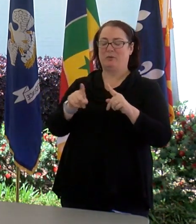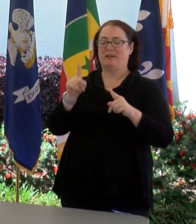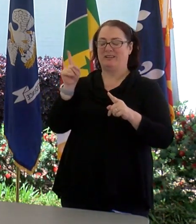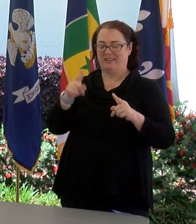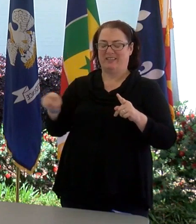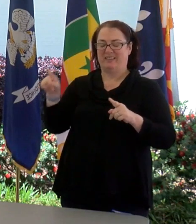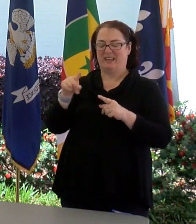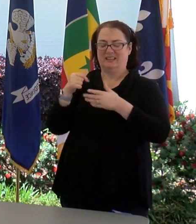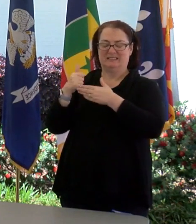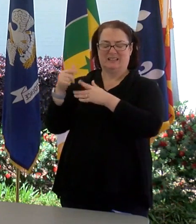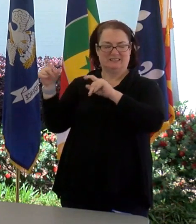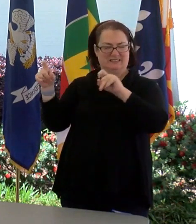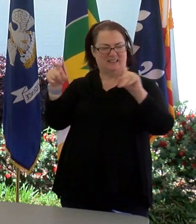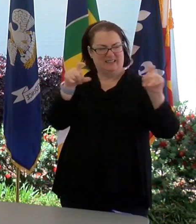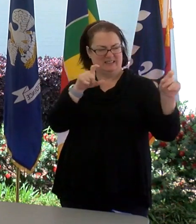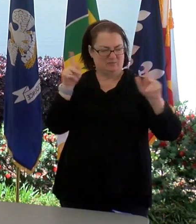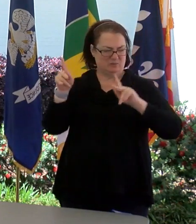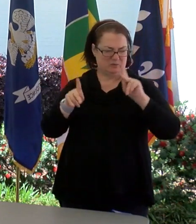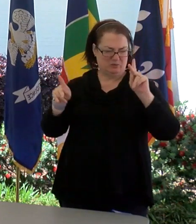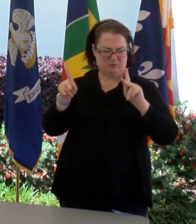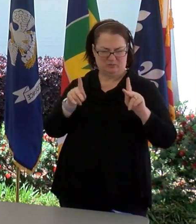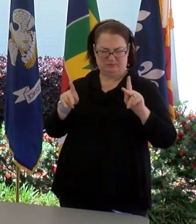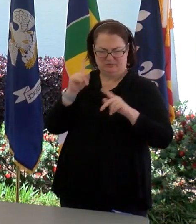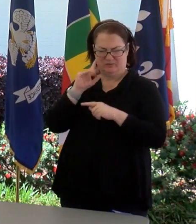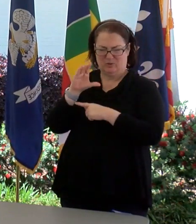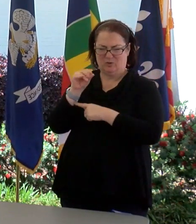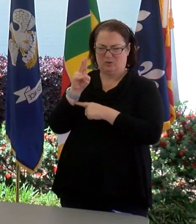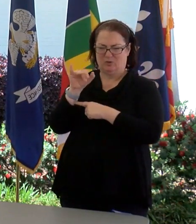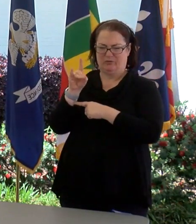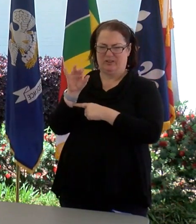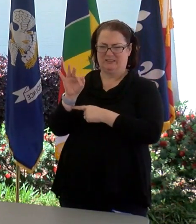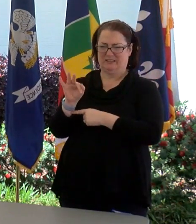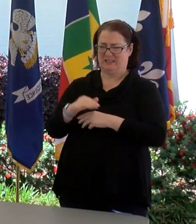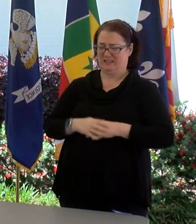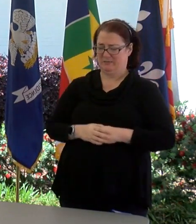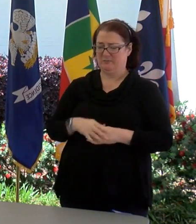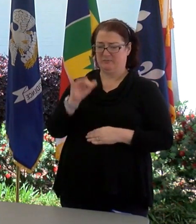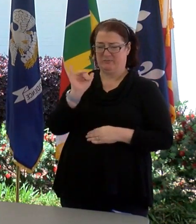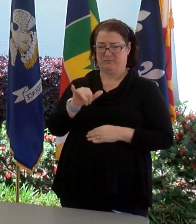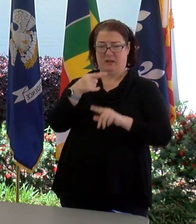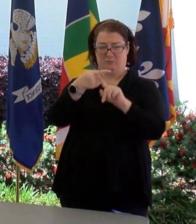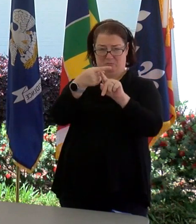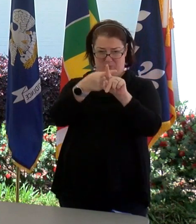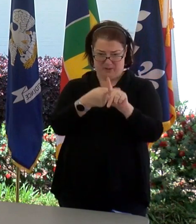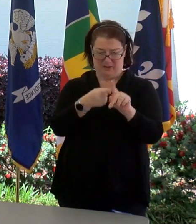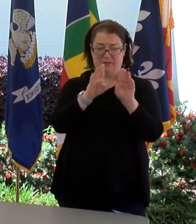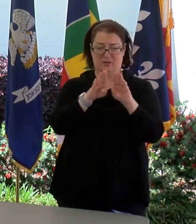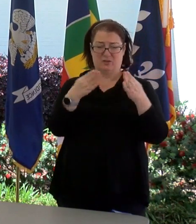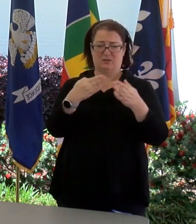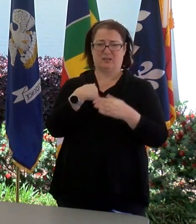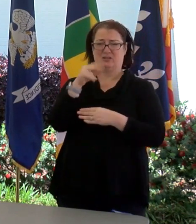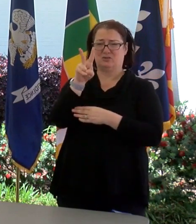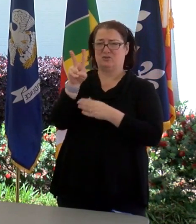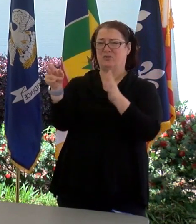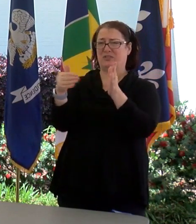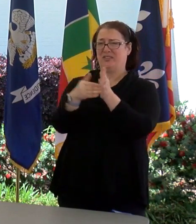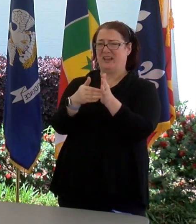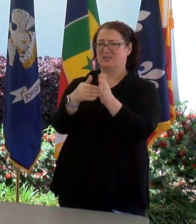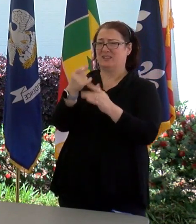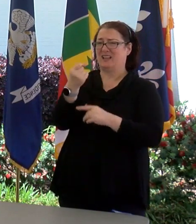citizens for COVID-19. During the month that the site was open, we had a total of 2011